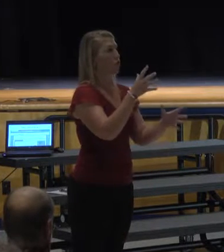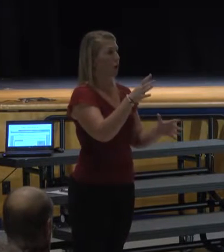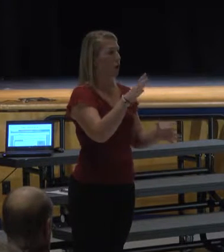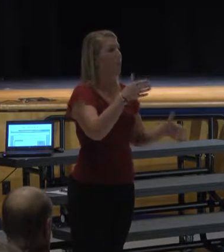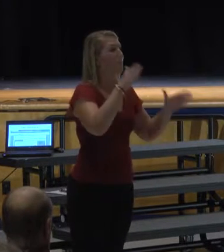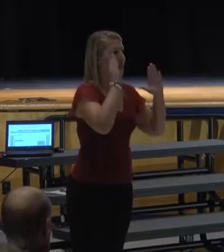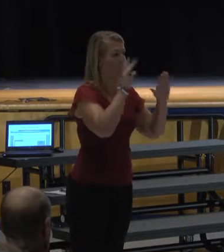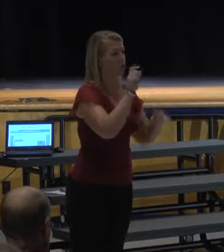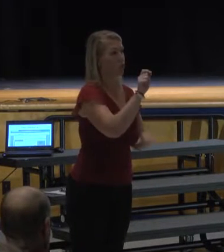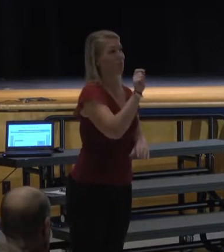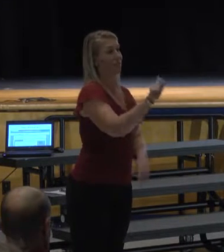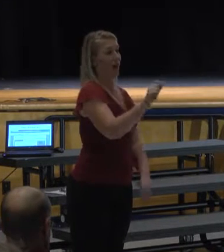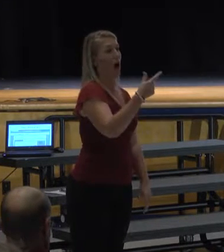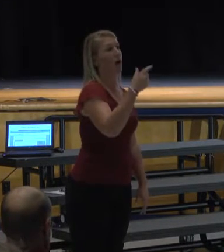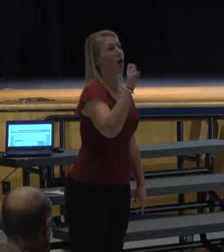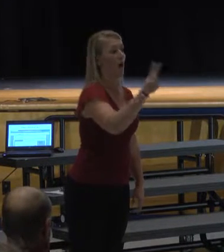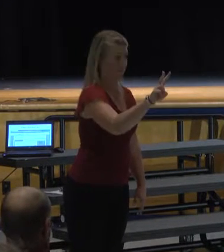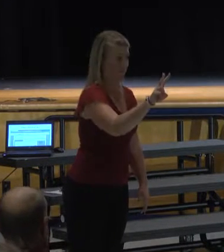ID. It's